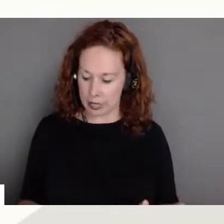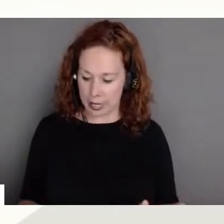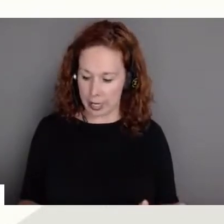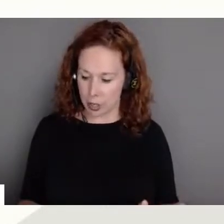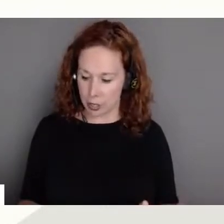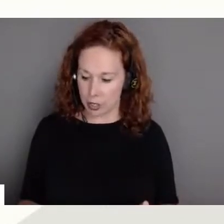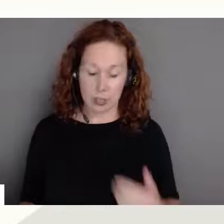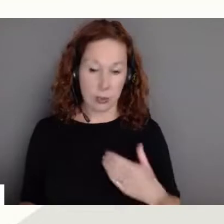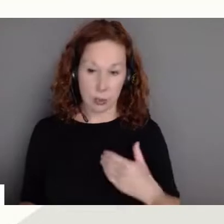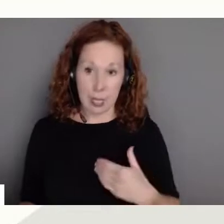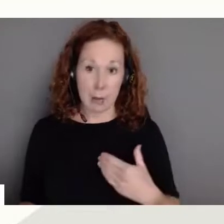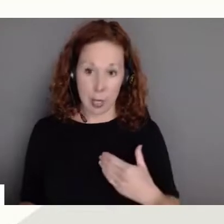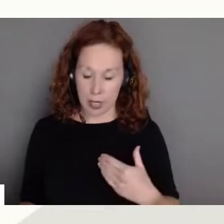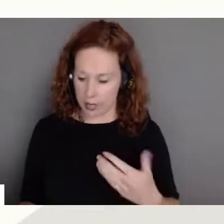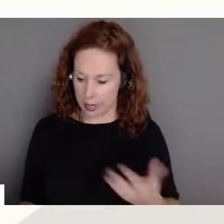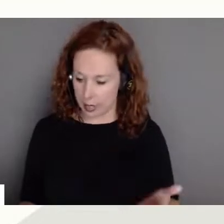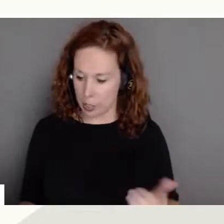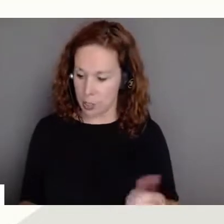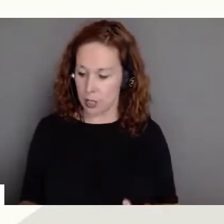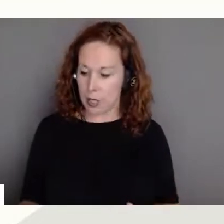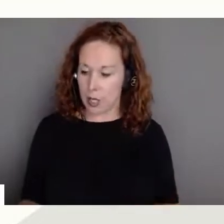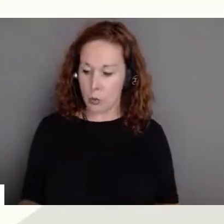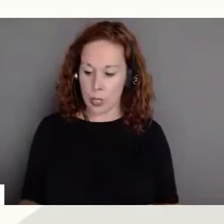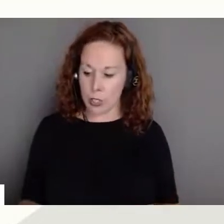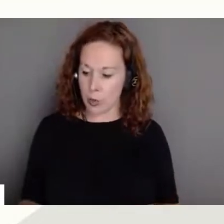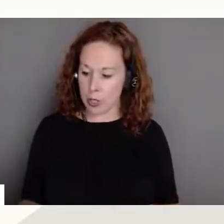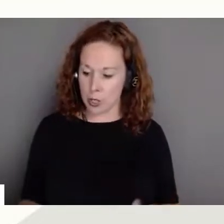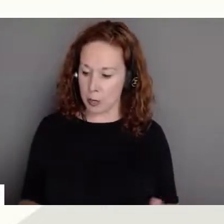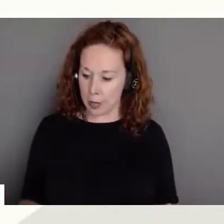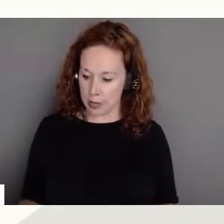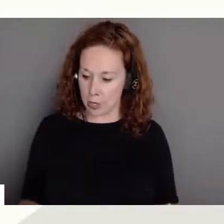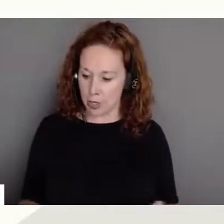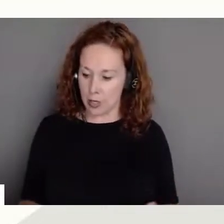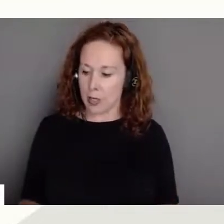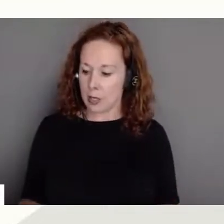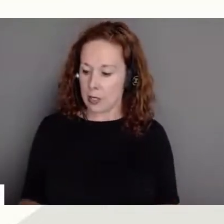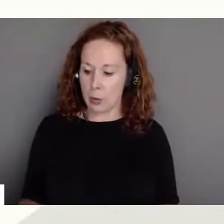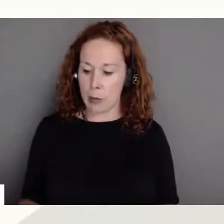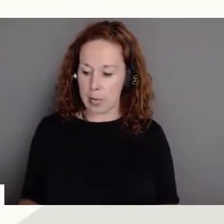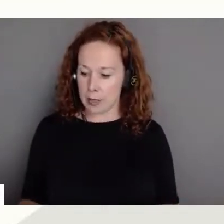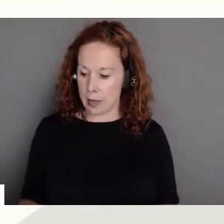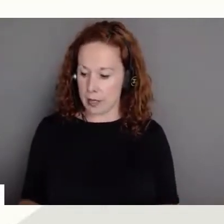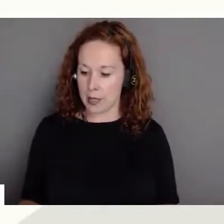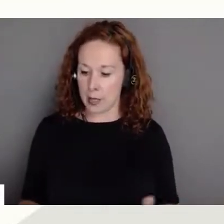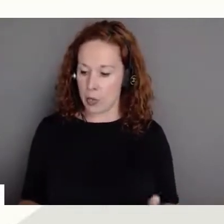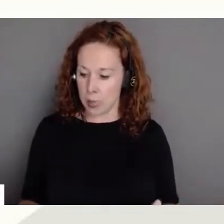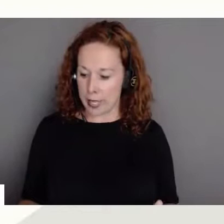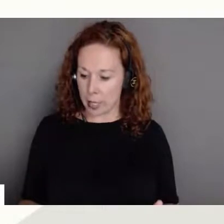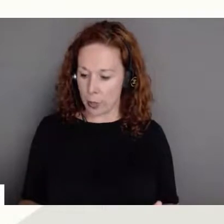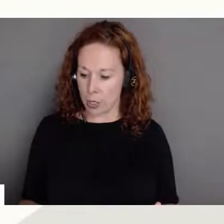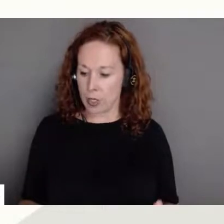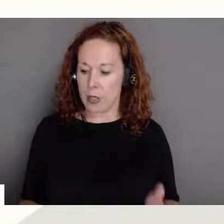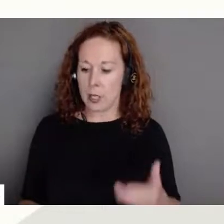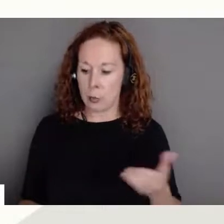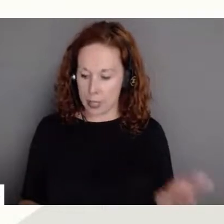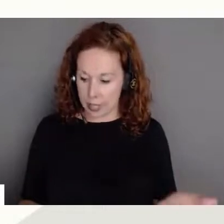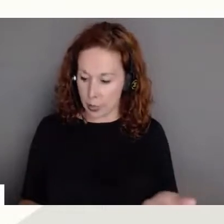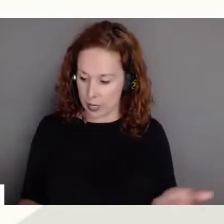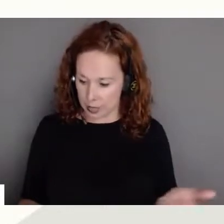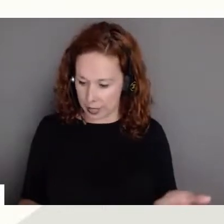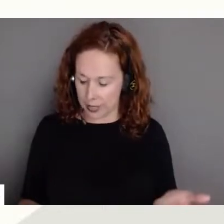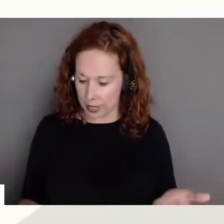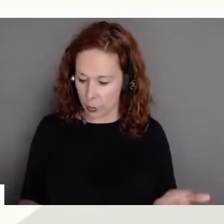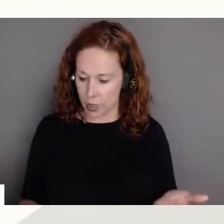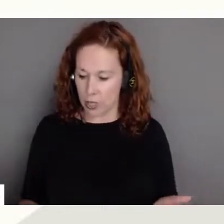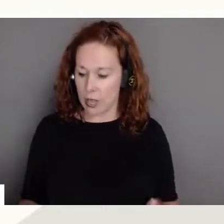totally different language. So for me, American Sign Language, yeah. restructure the message so it makes sense in the new language, put it